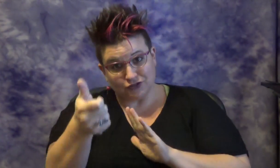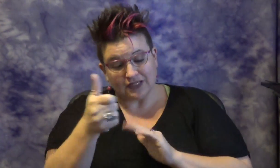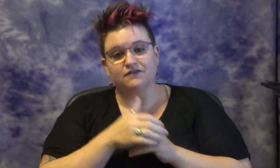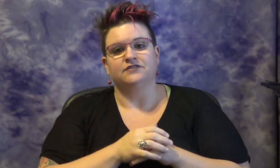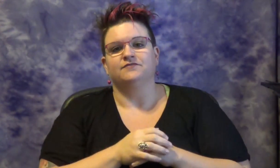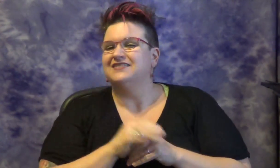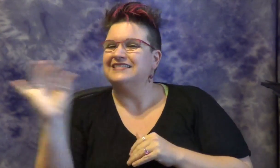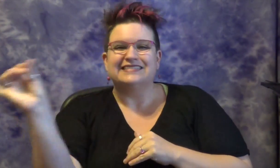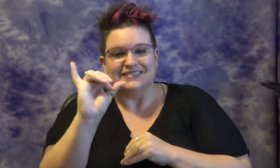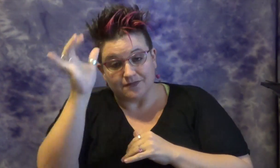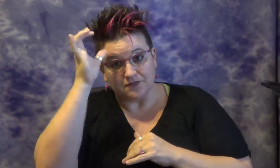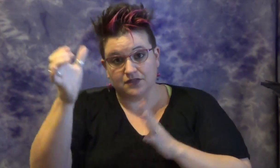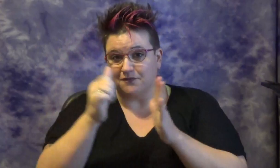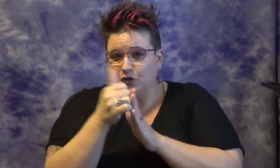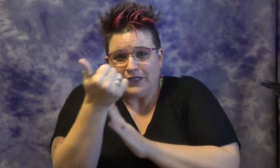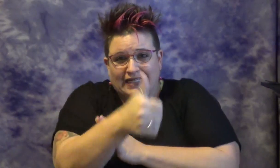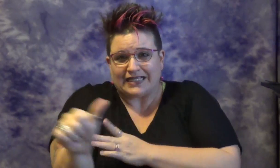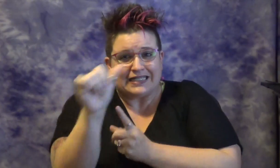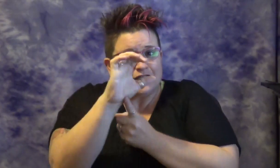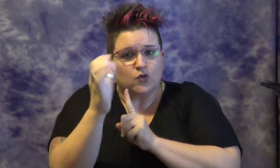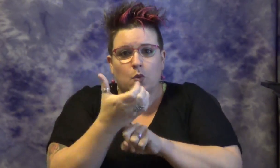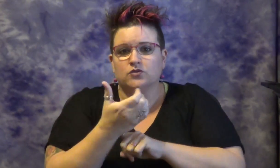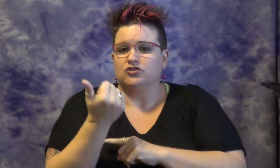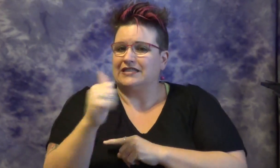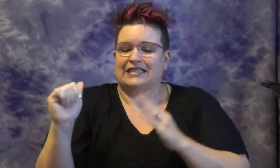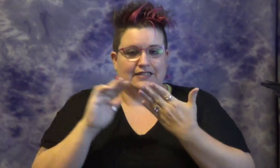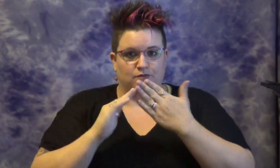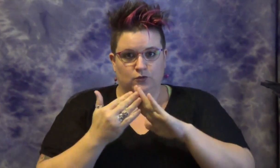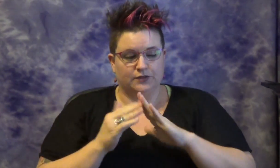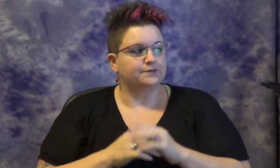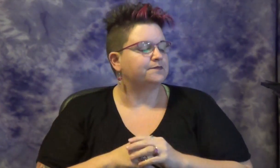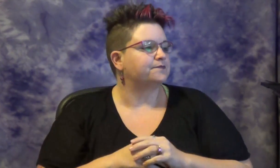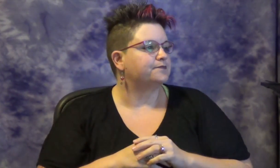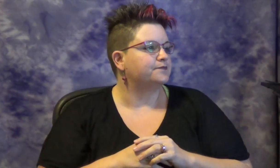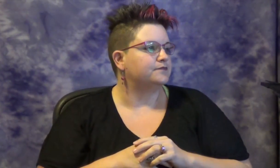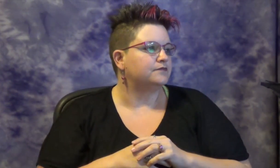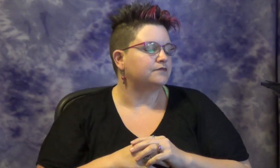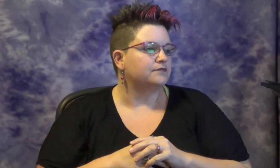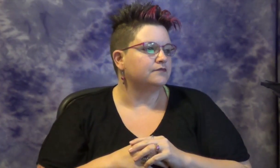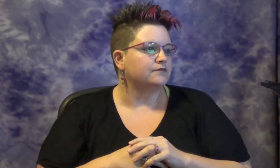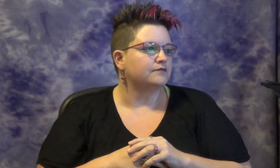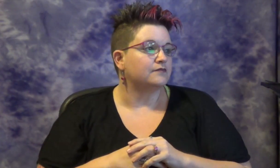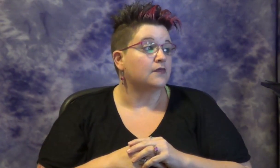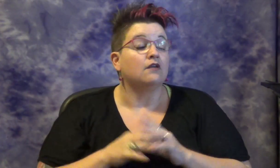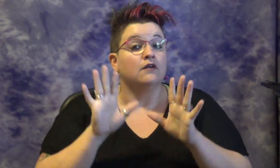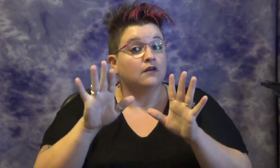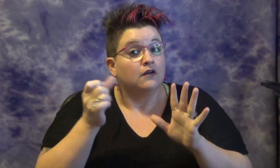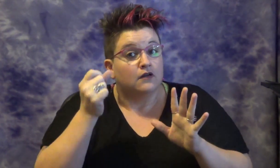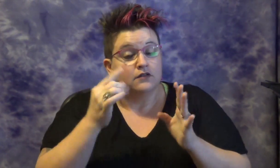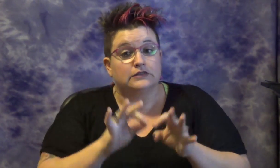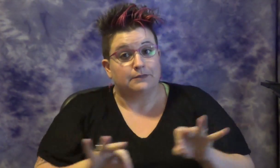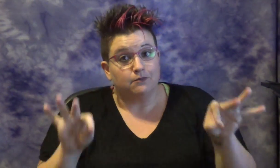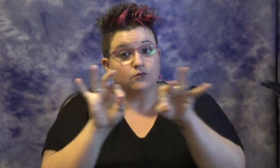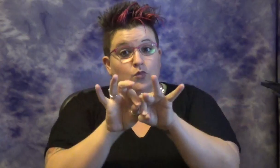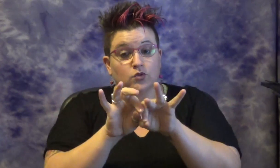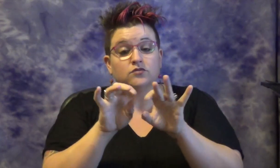as well as identity. It's the same concept with any culture, any community. Everybody labels themselves or has a label.